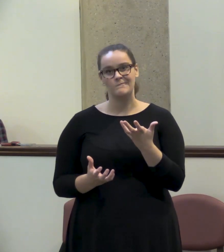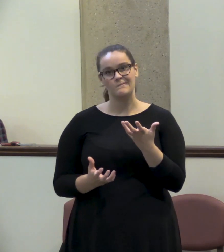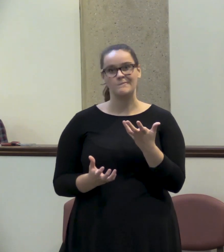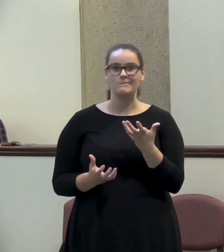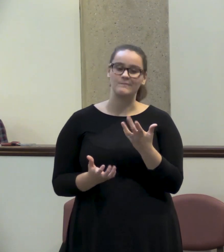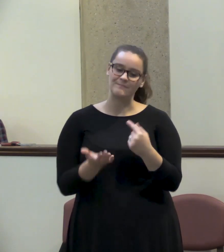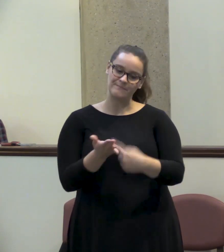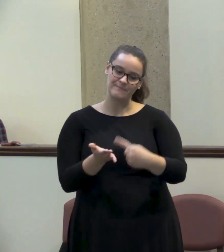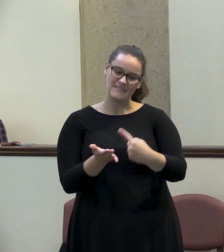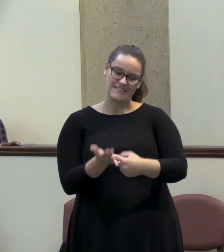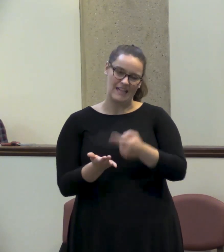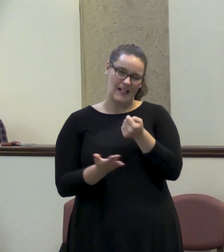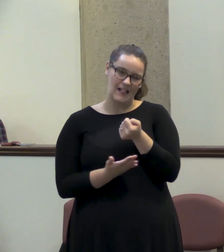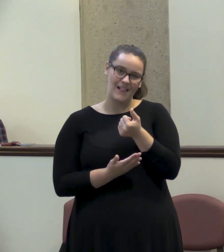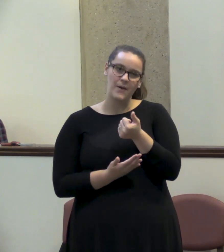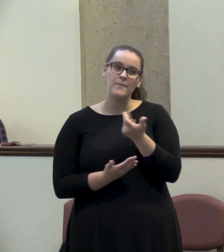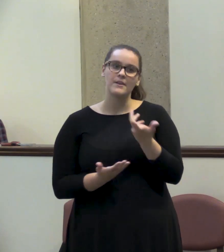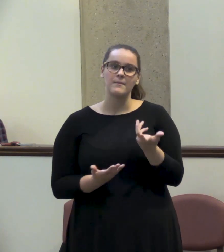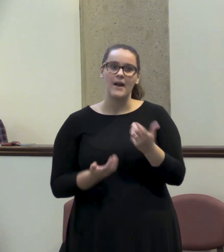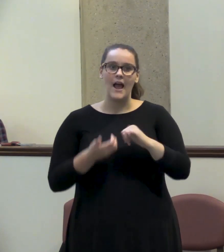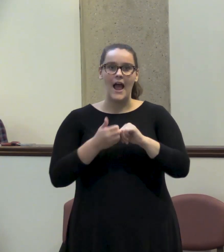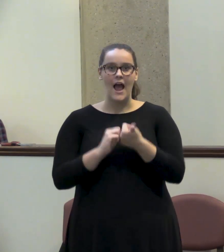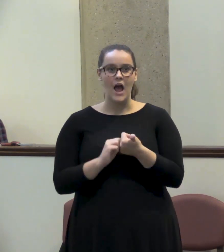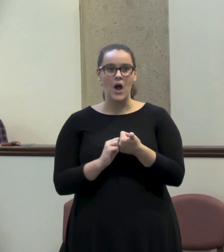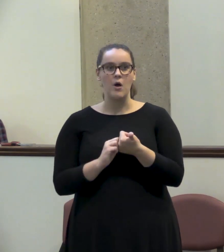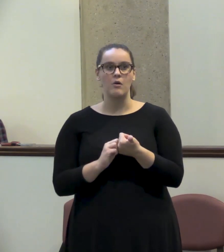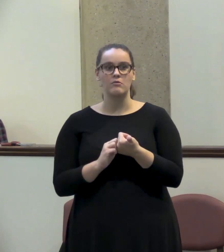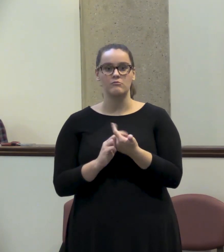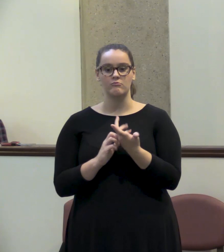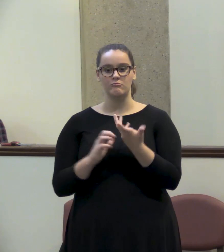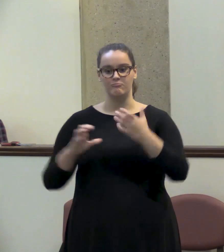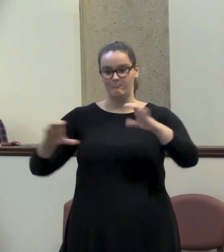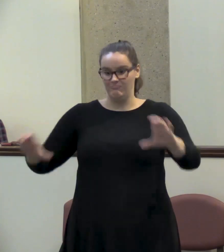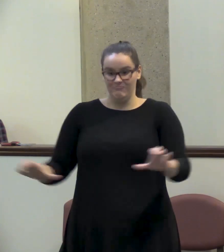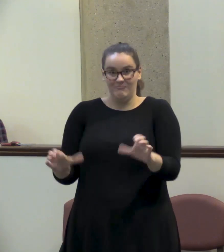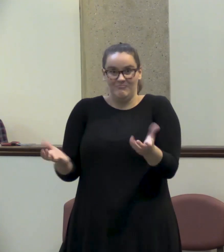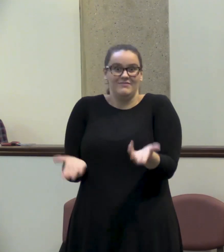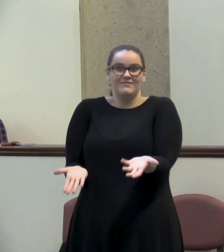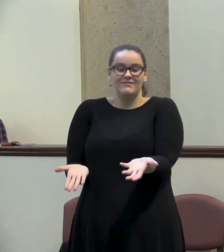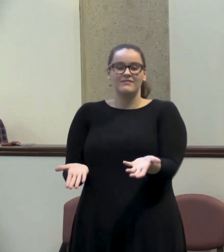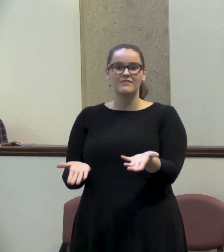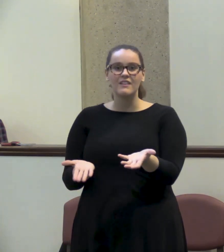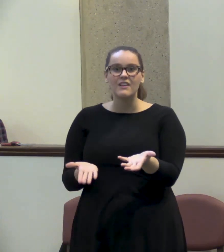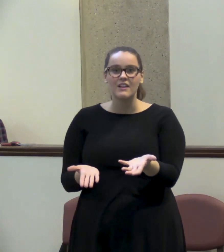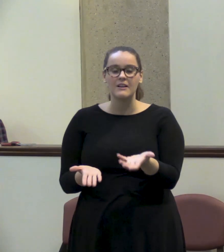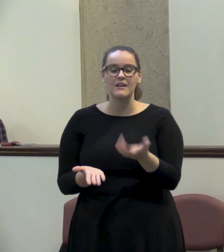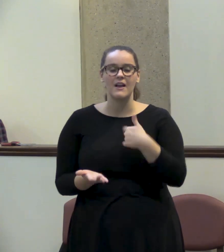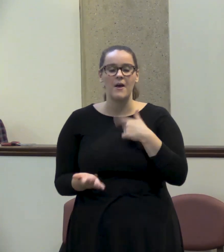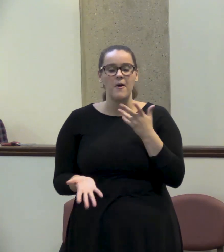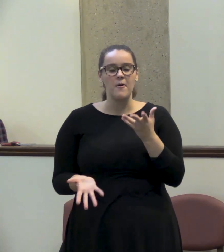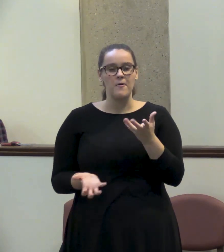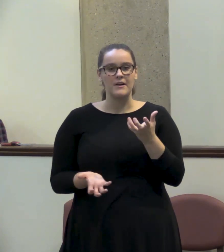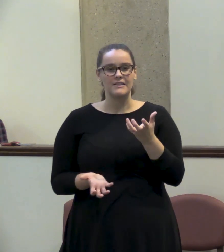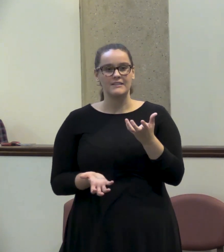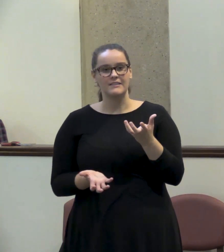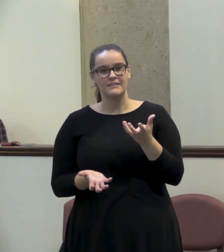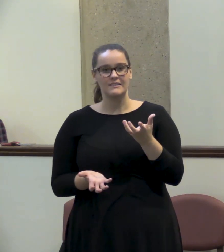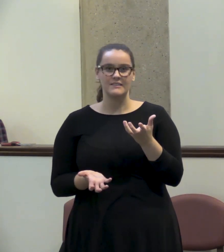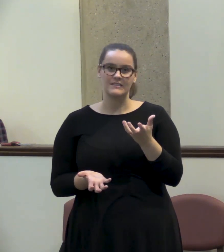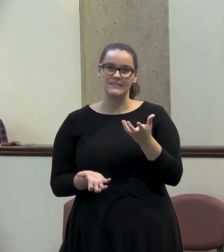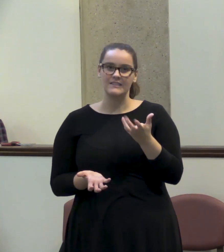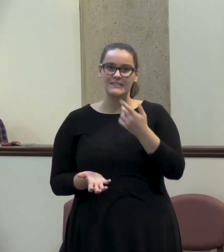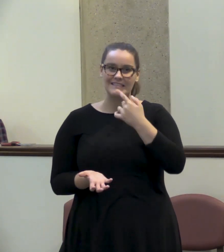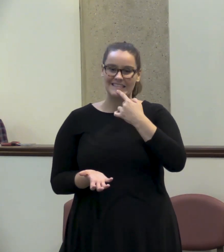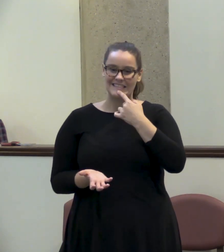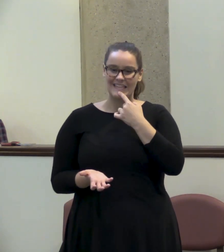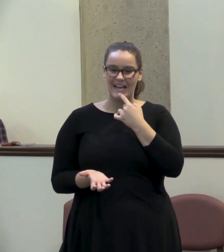talk a bit about how we were able to do that. And I wanted to say that